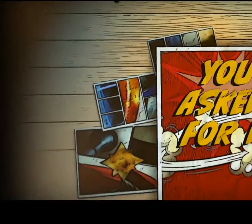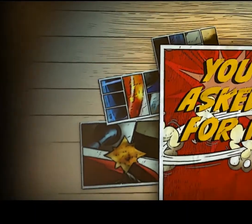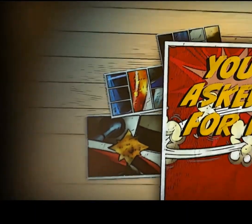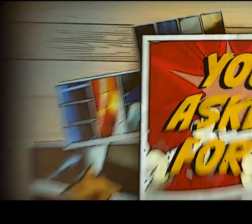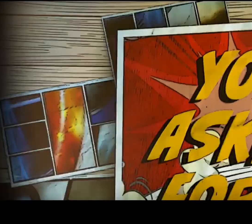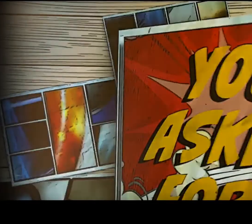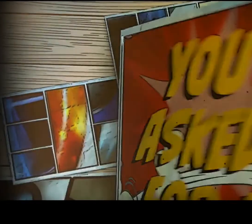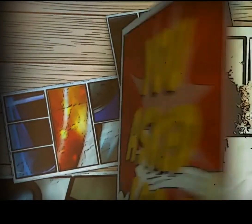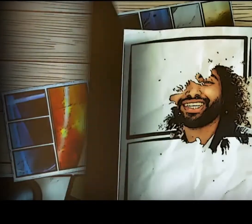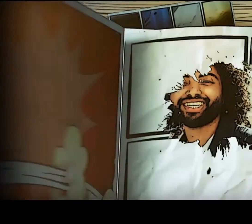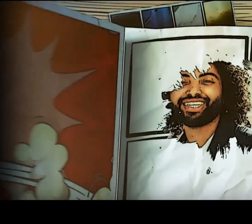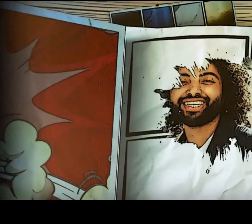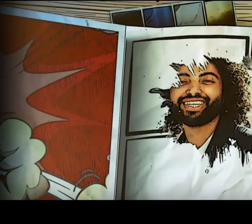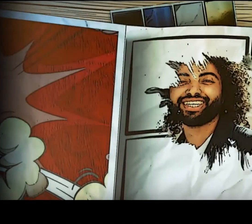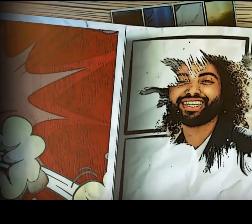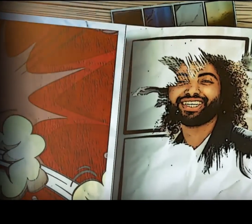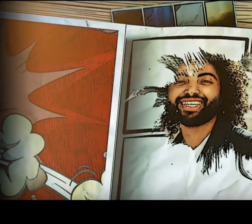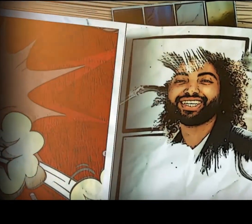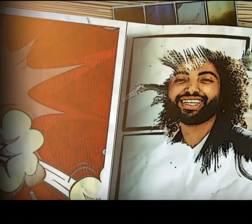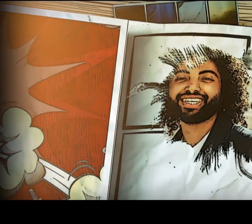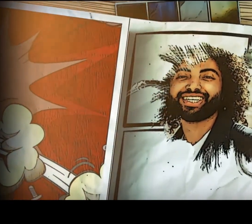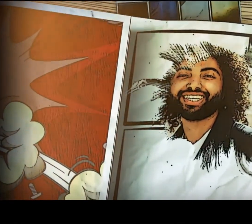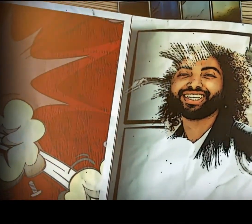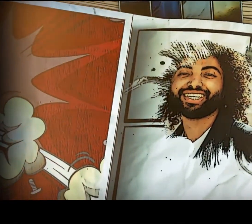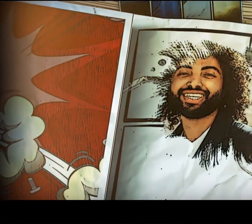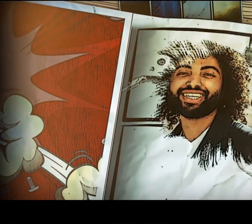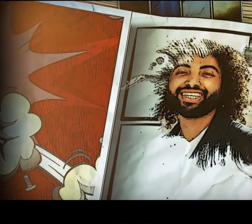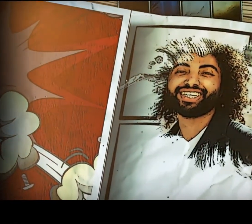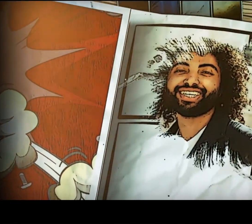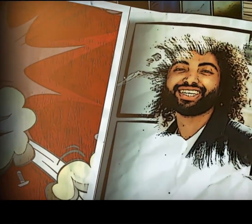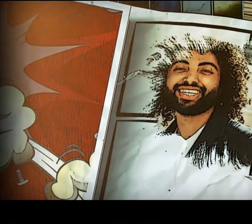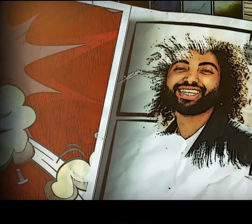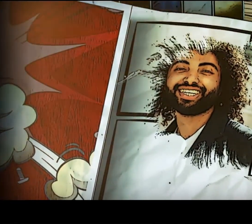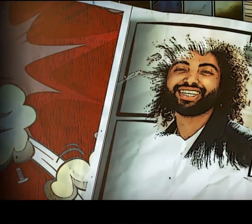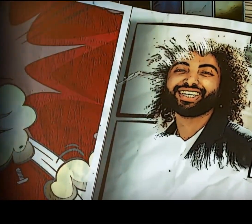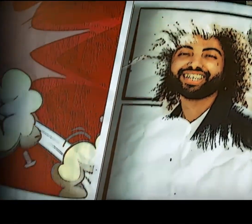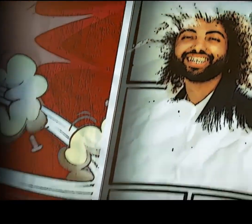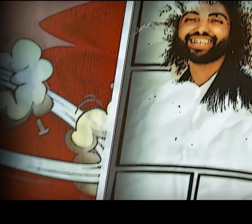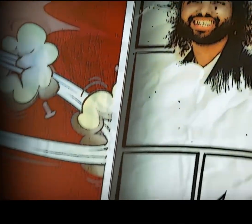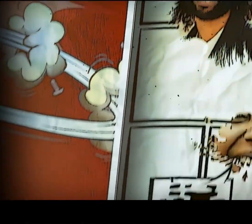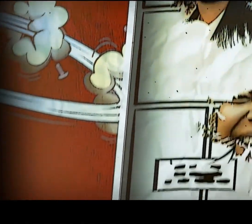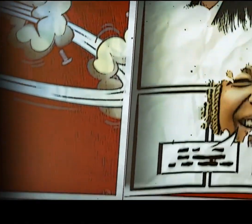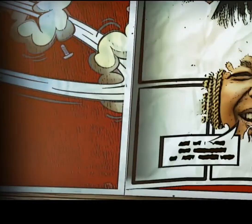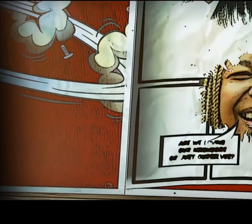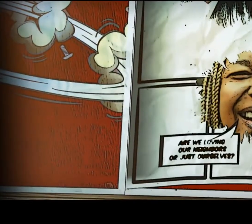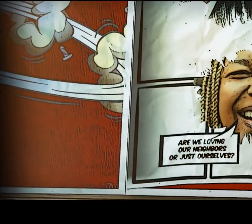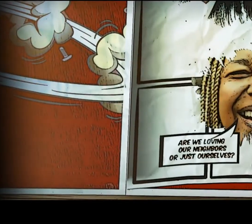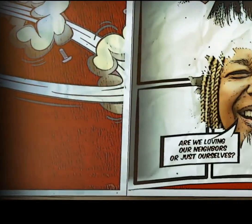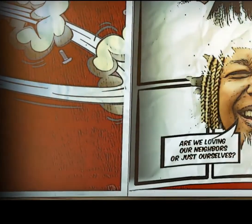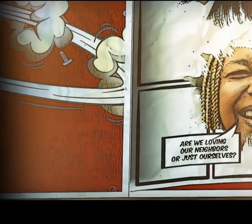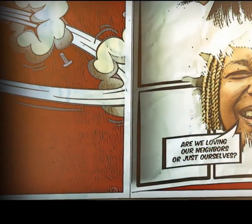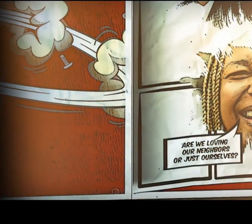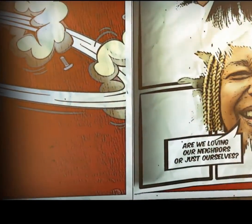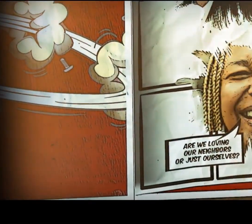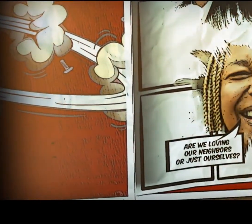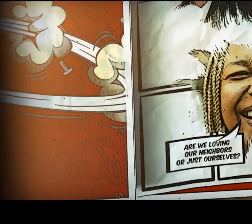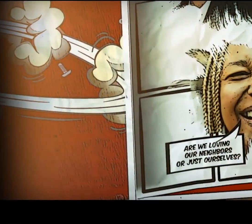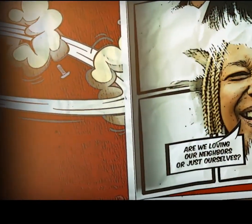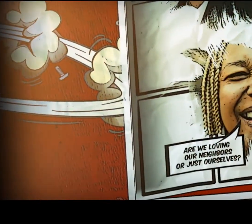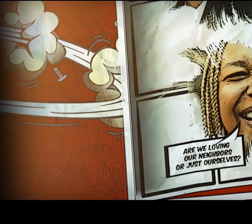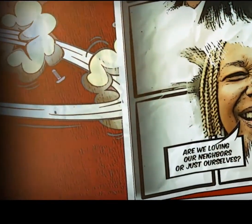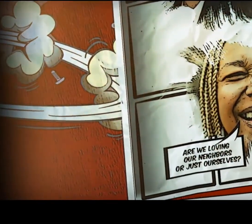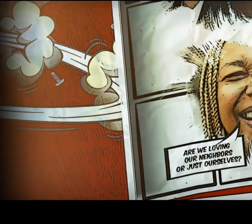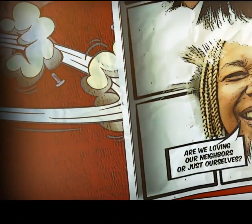that? What you think about anything? What you think about you? What you